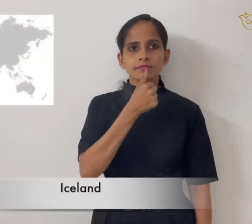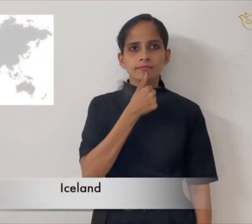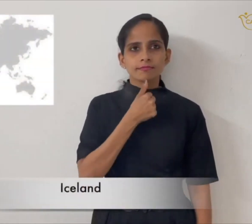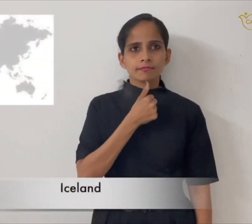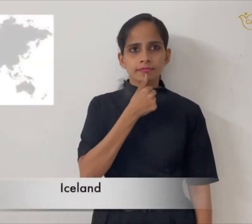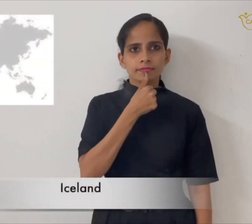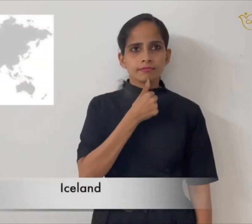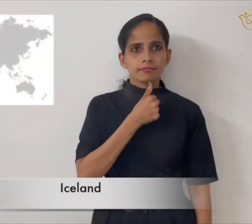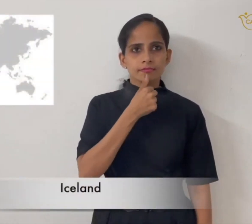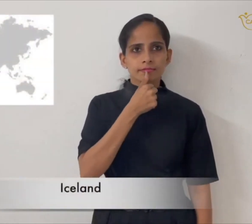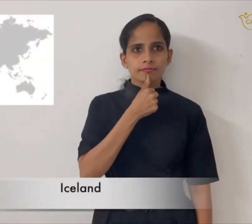Iceland,